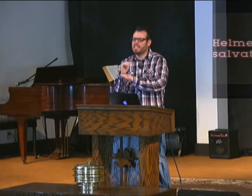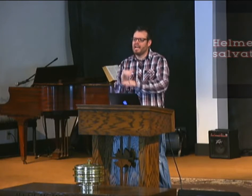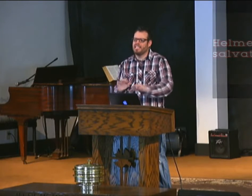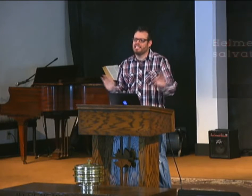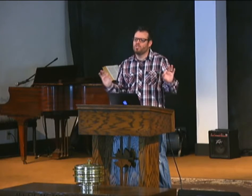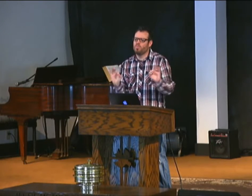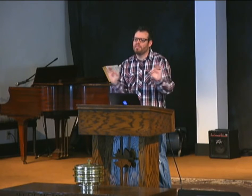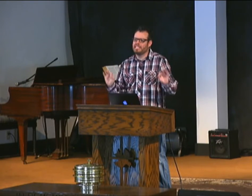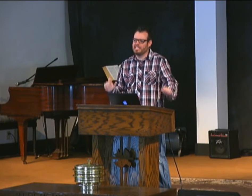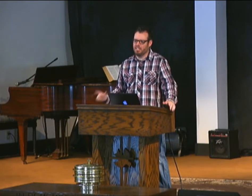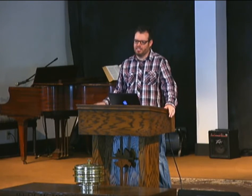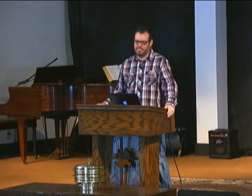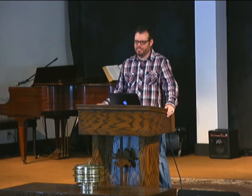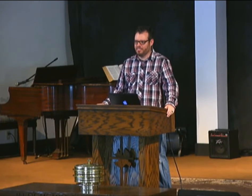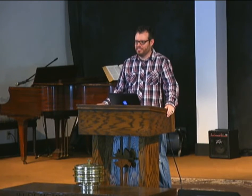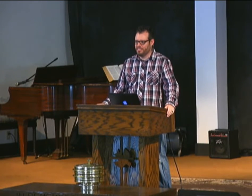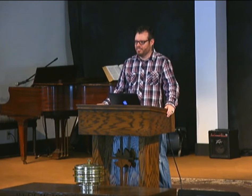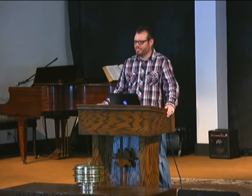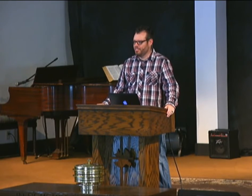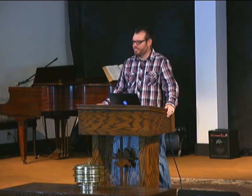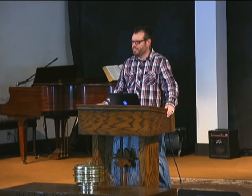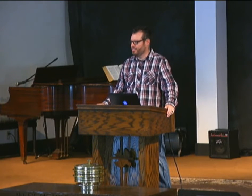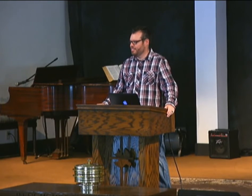Just one night is no big deal.